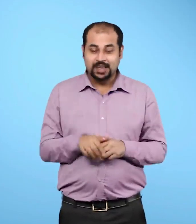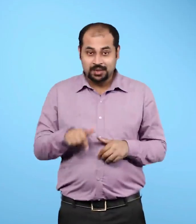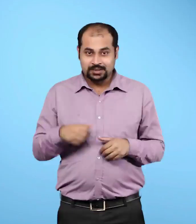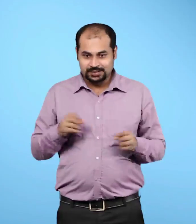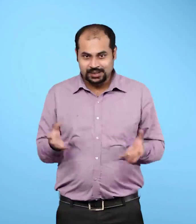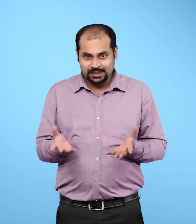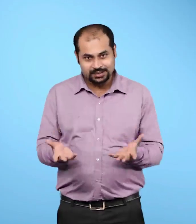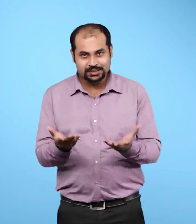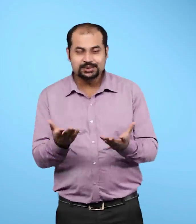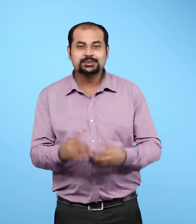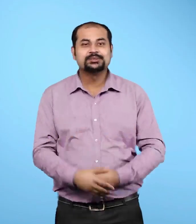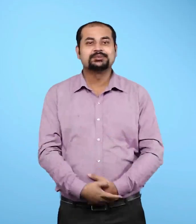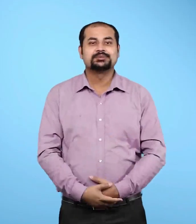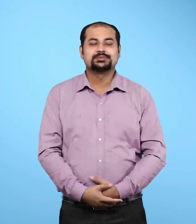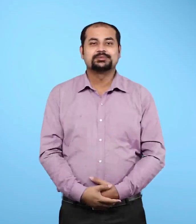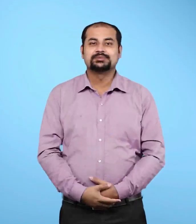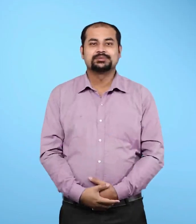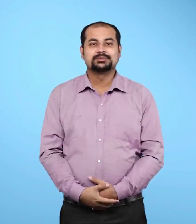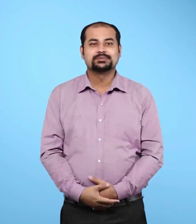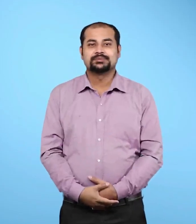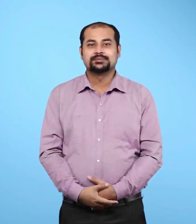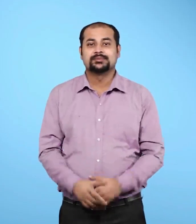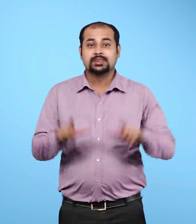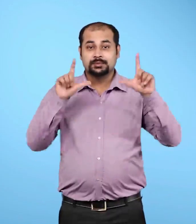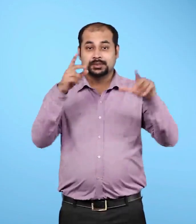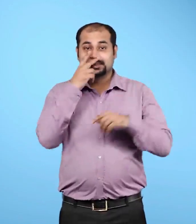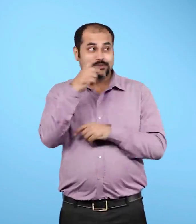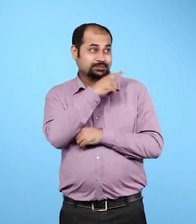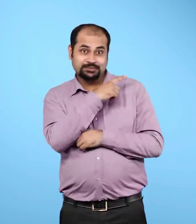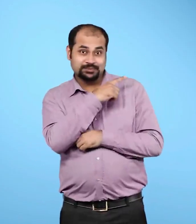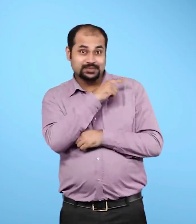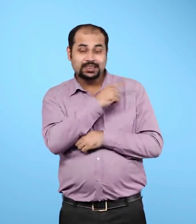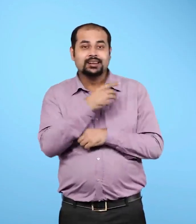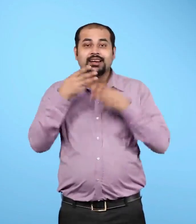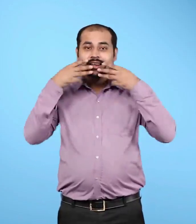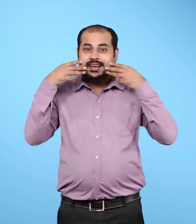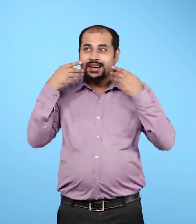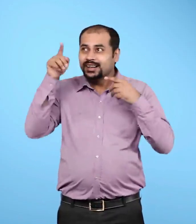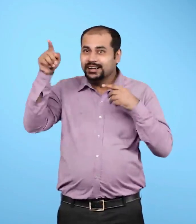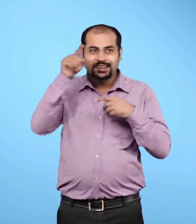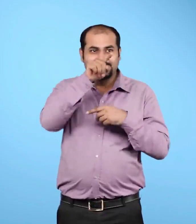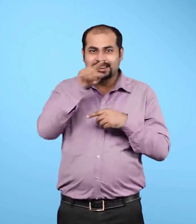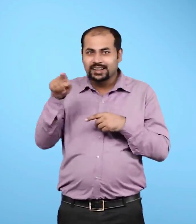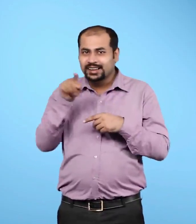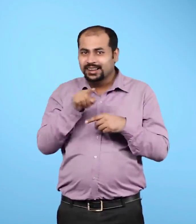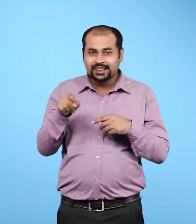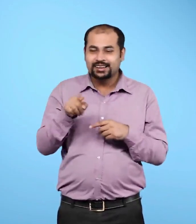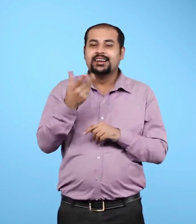Let's start reading the pictures. Picture 1 shows cat 1 pointing at the picture